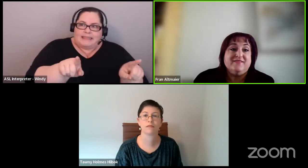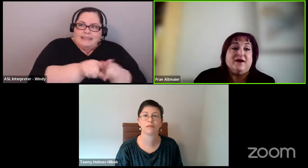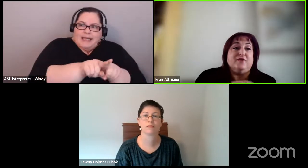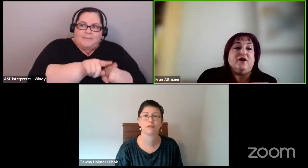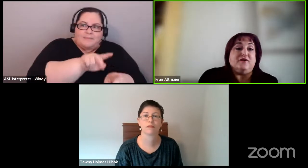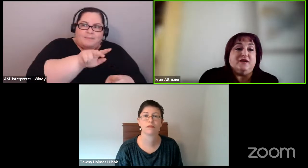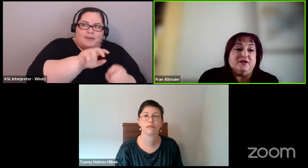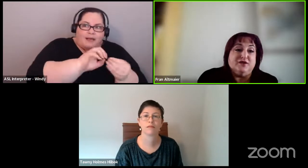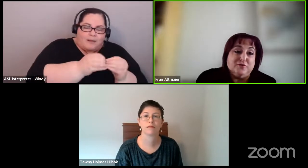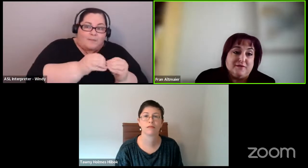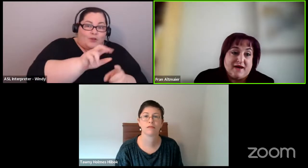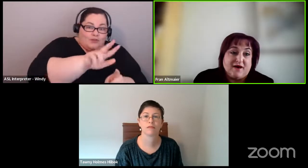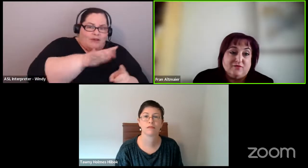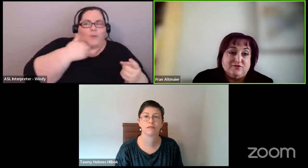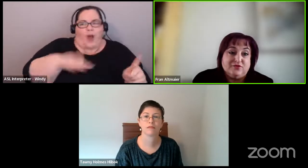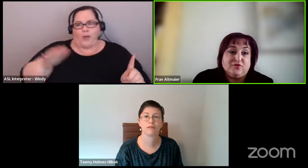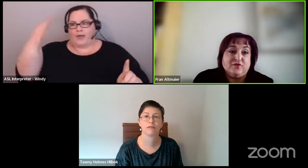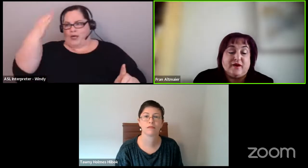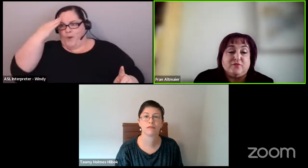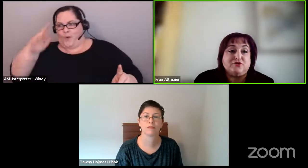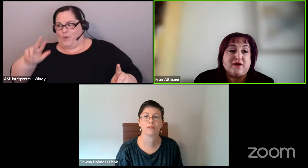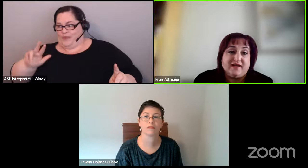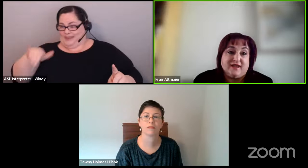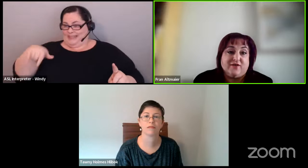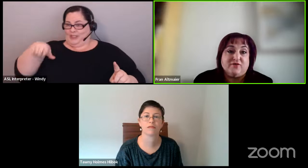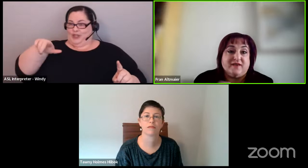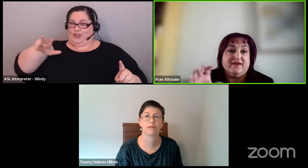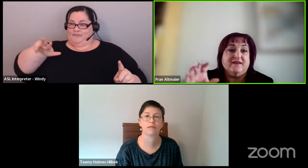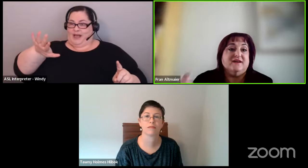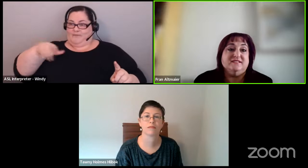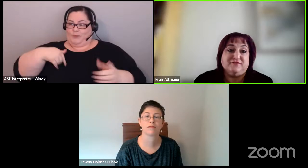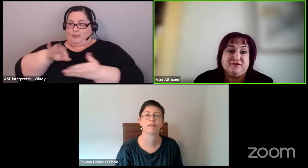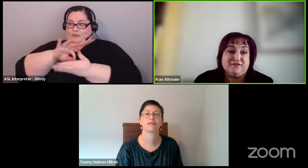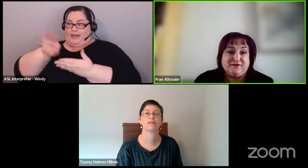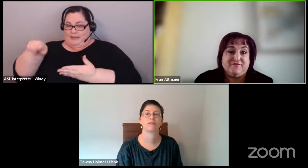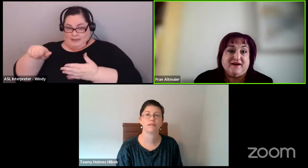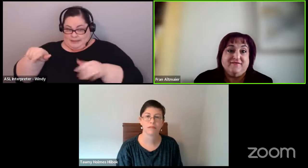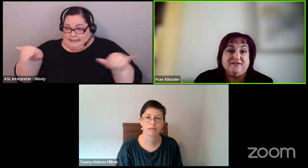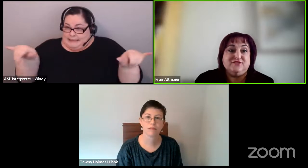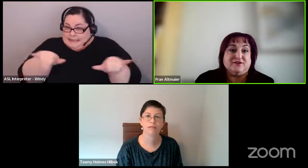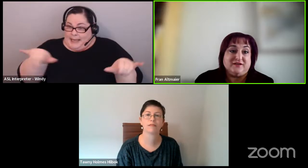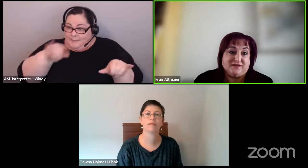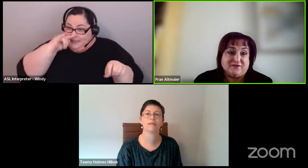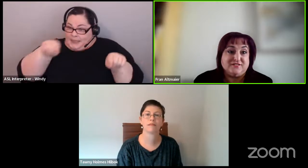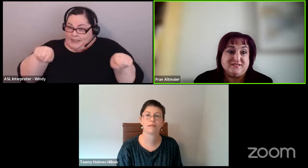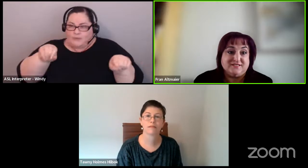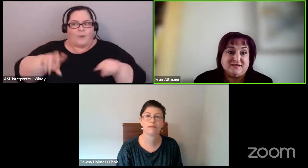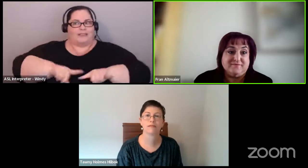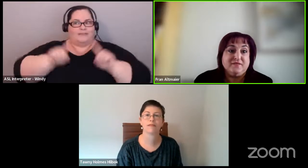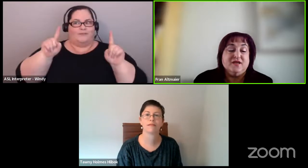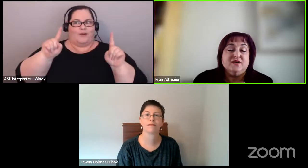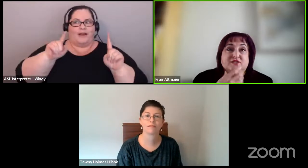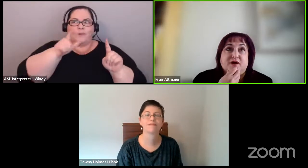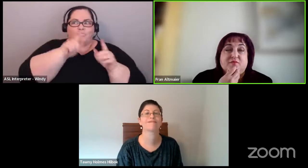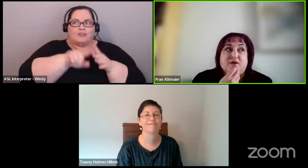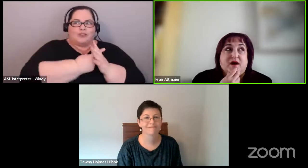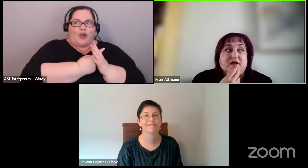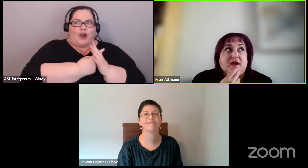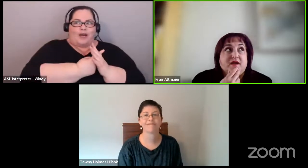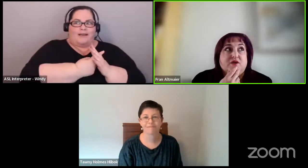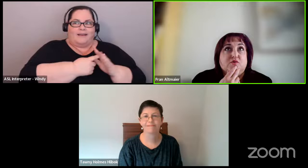35 that we already knew about or that we're tracking, or are they a different 35 than started in our system?